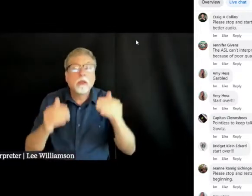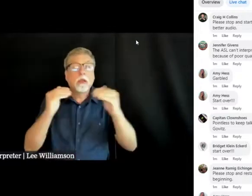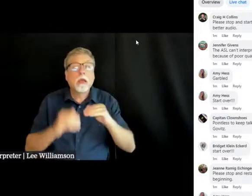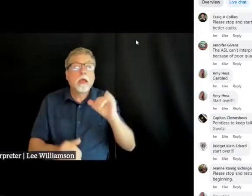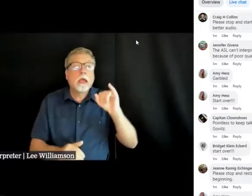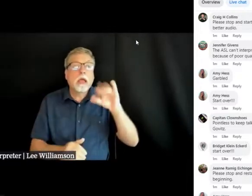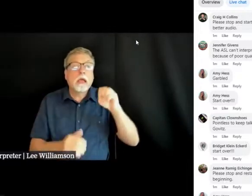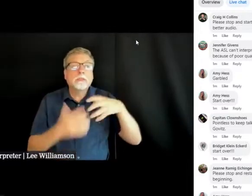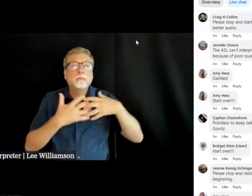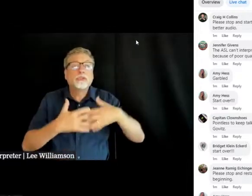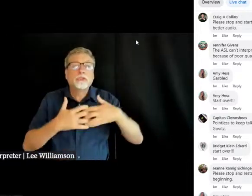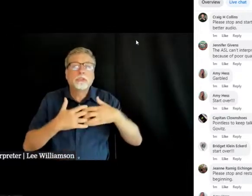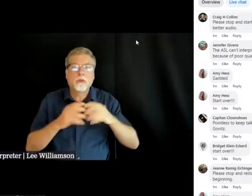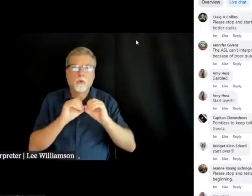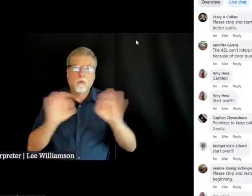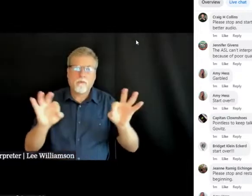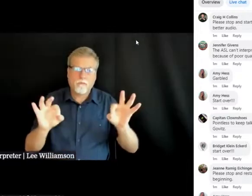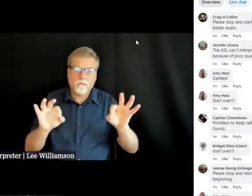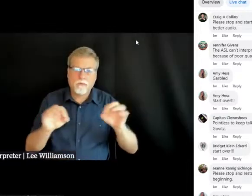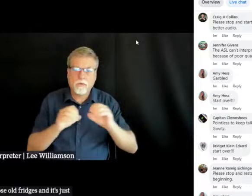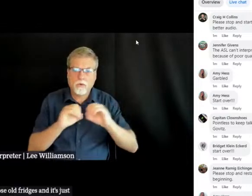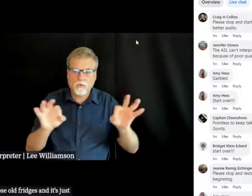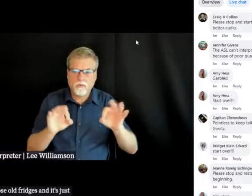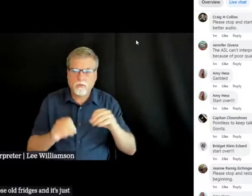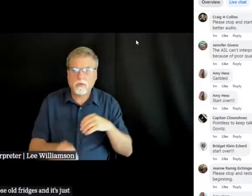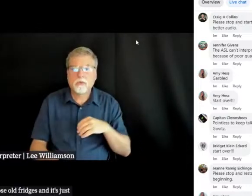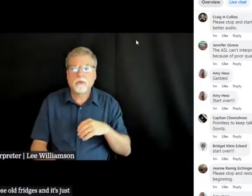old fridges, and it's just a little